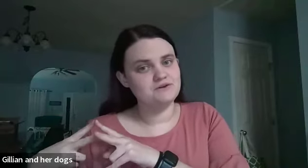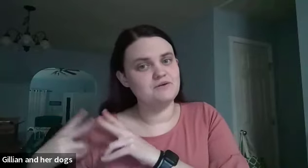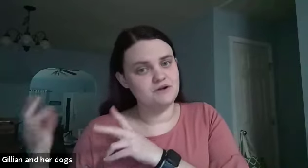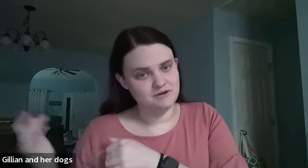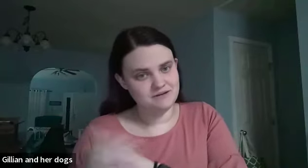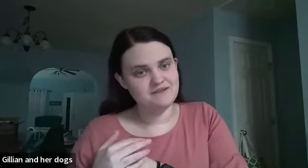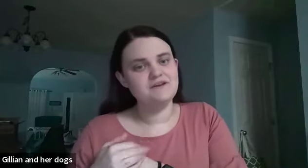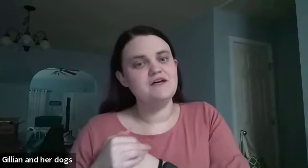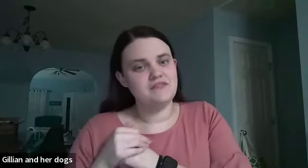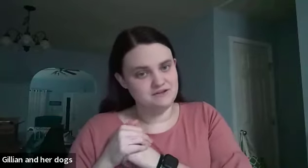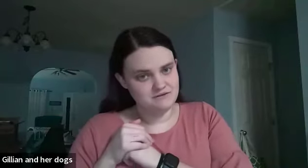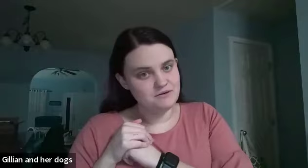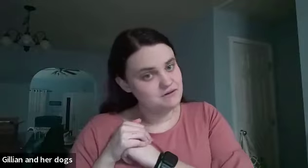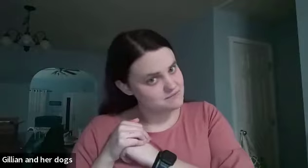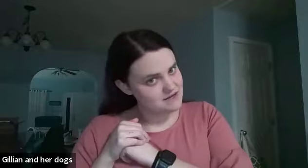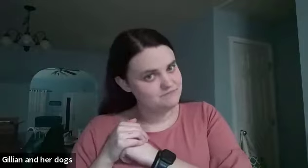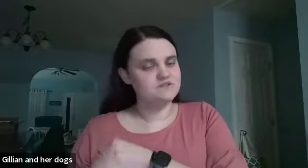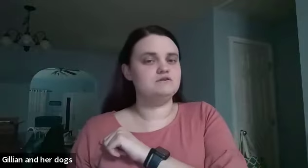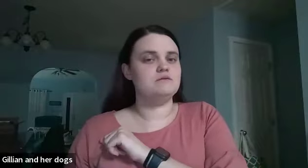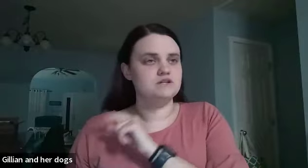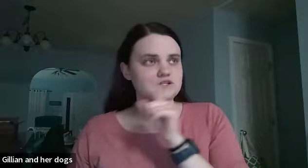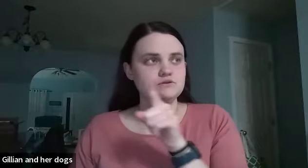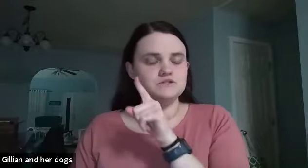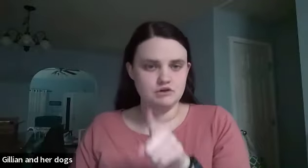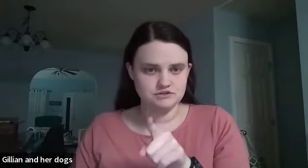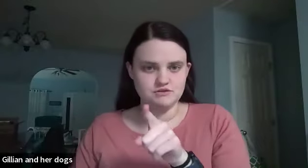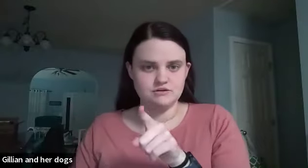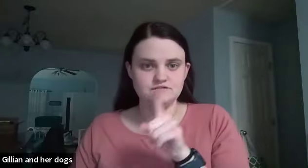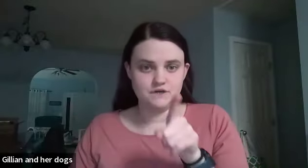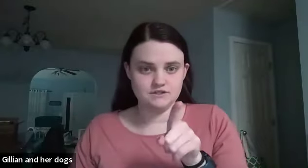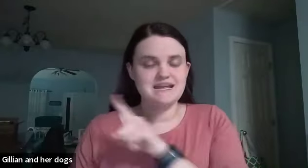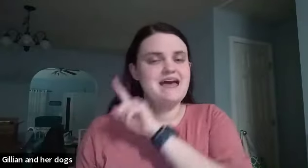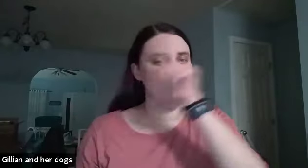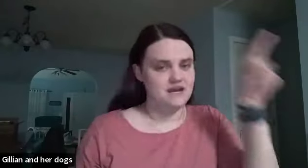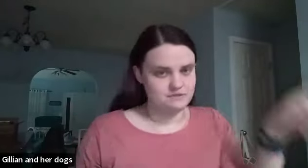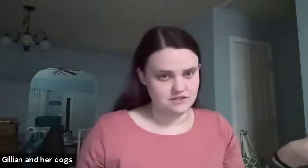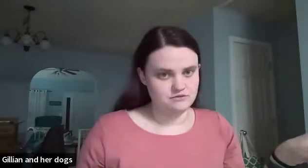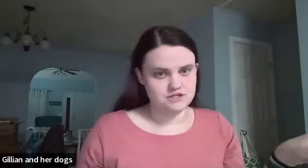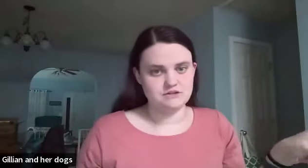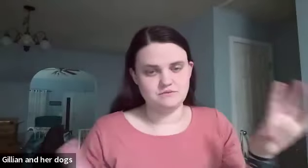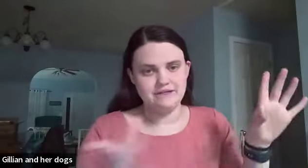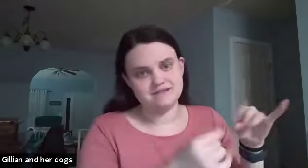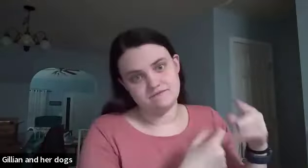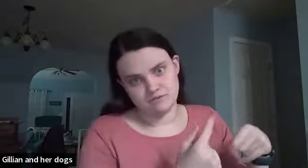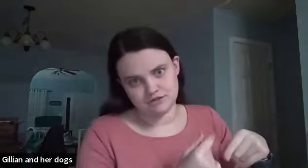popular and well known enough, they do have their own name sign. So I was going to do some grocery stores first, and then I was going to do restaurants when we did the sign for